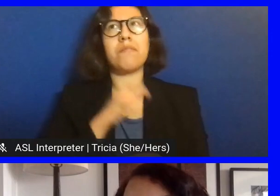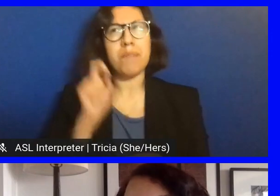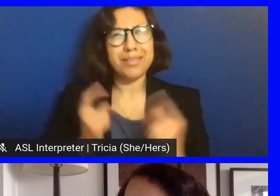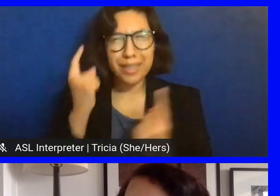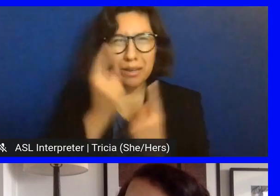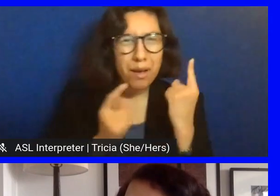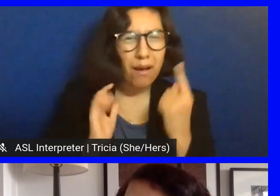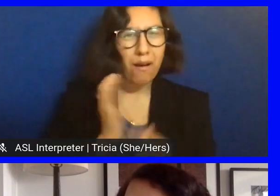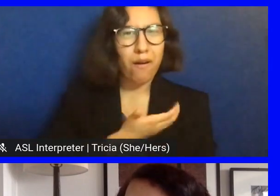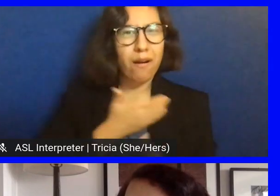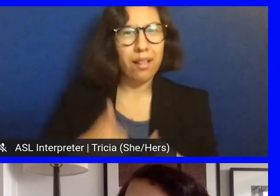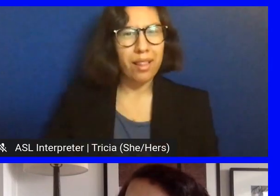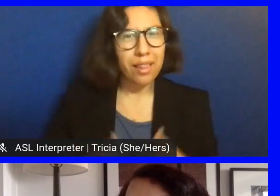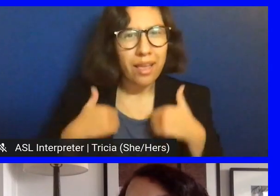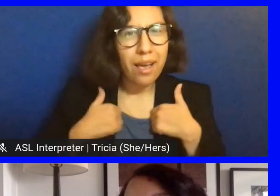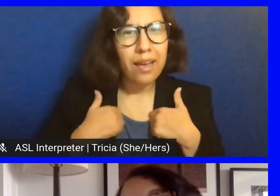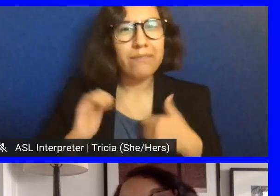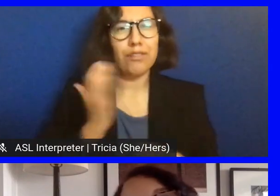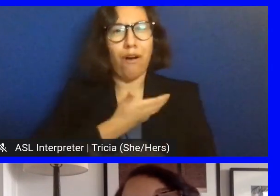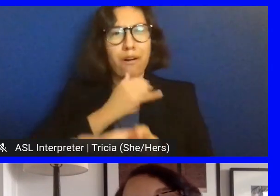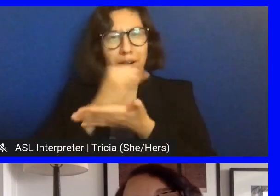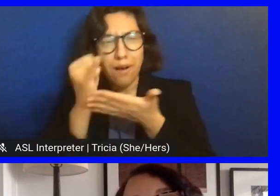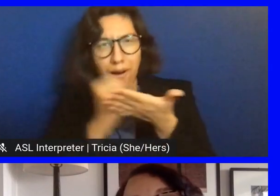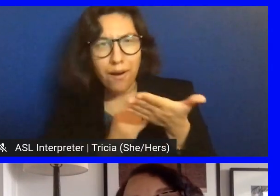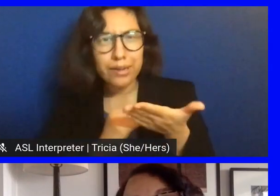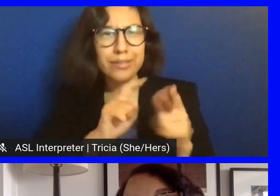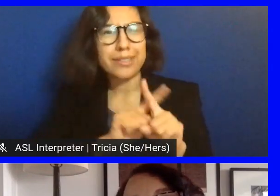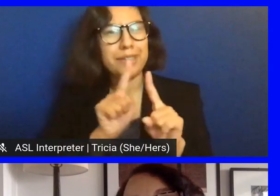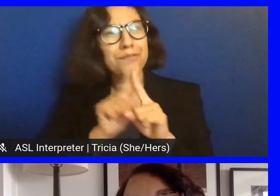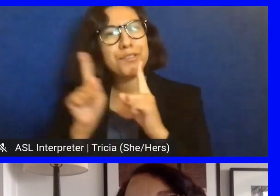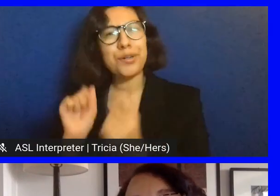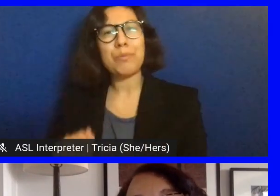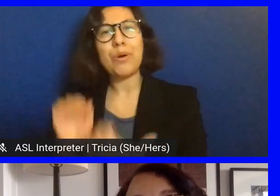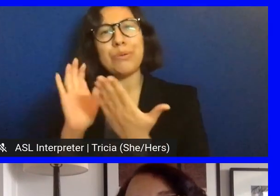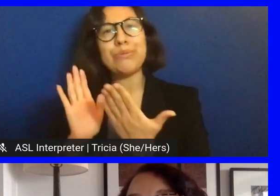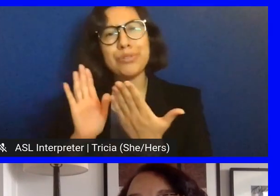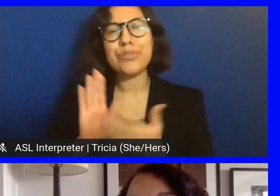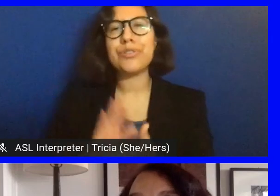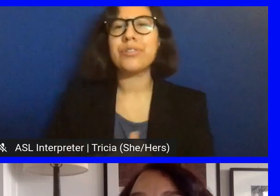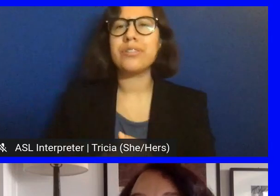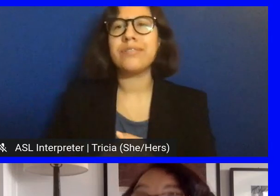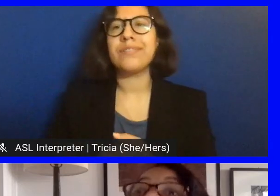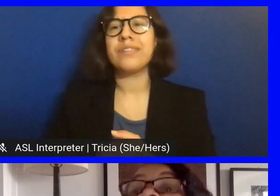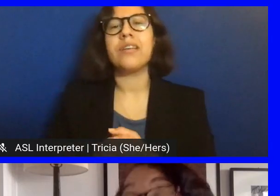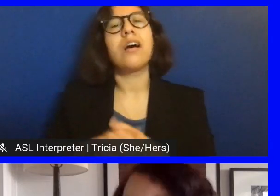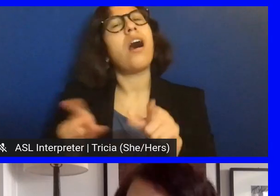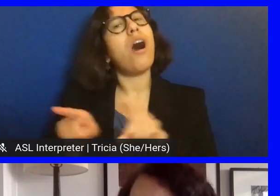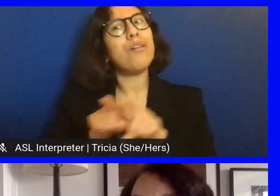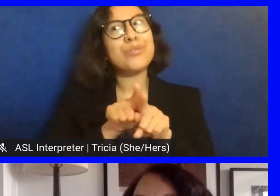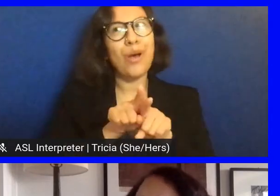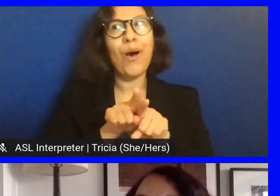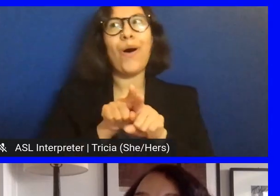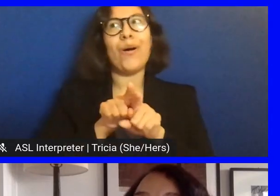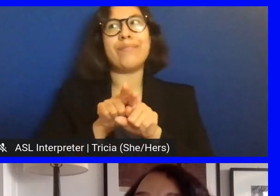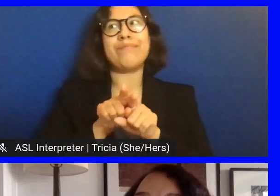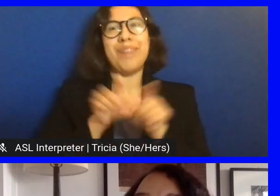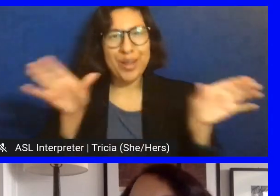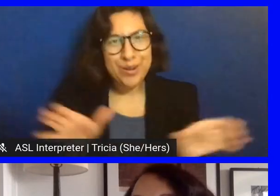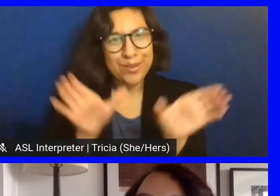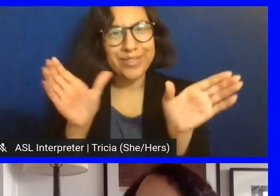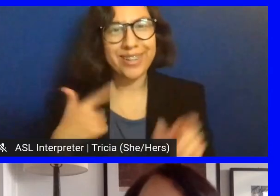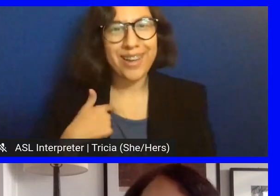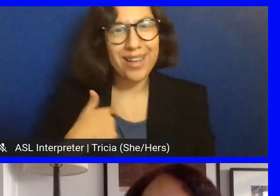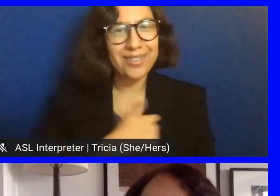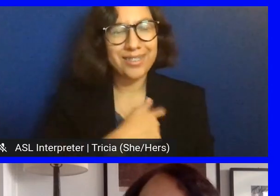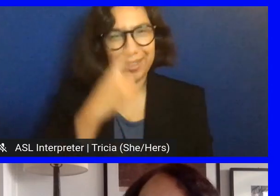our lives and our practices in different ways. And it's also forcing us to, or encouraging us, I think, to think